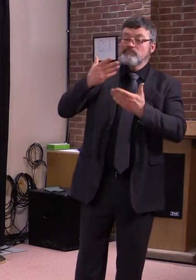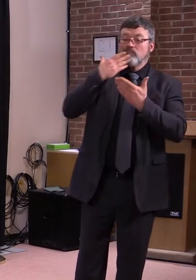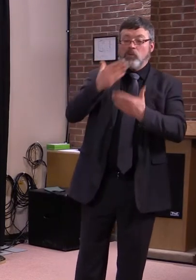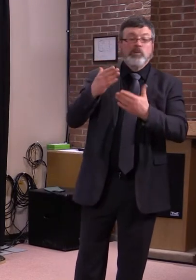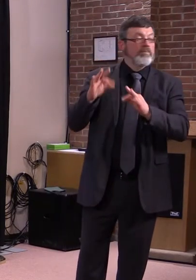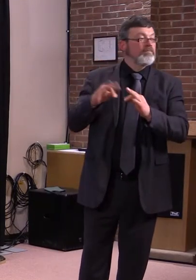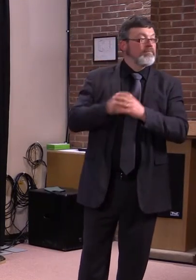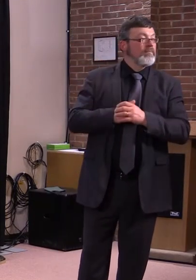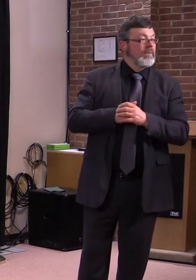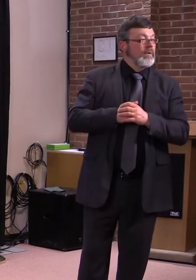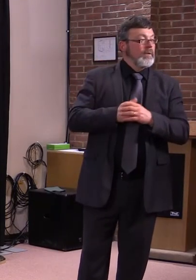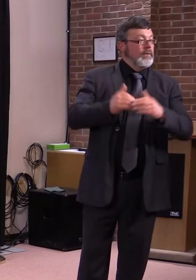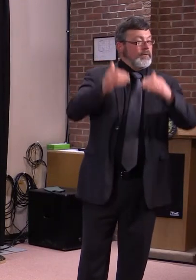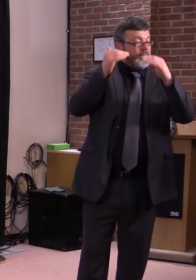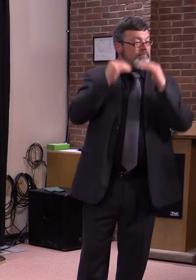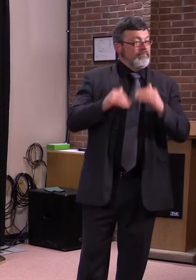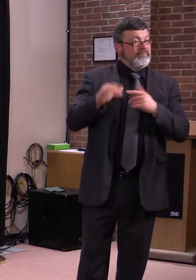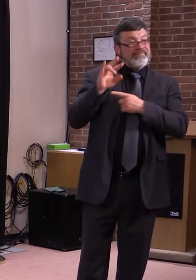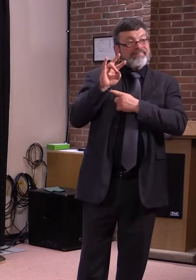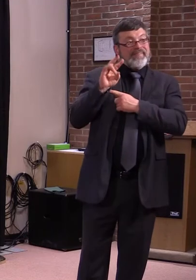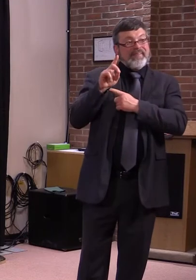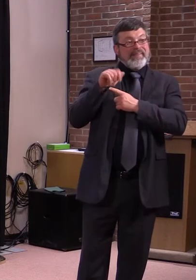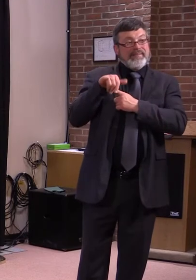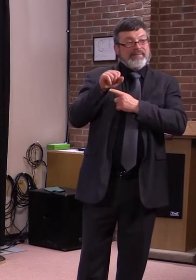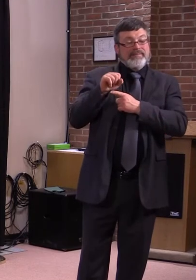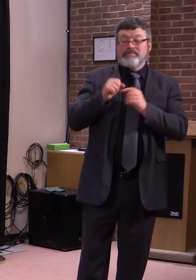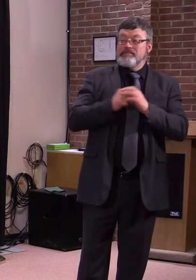Derek, 7 days.